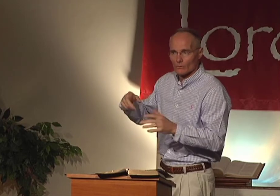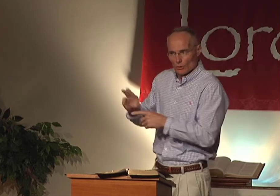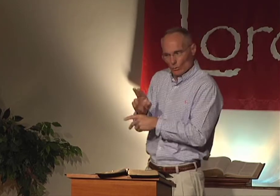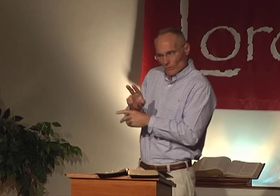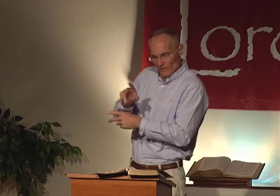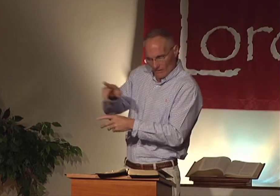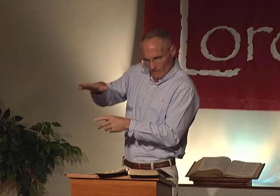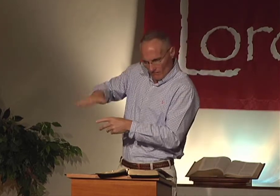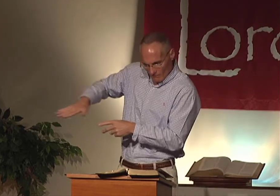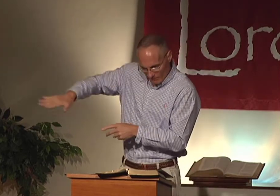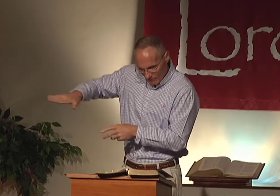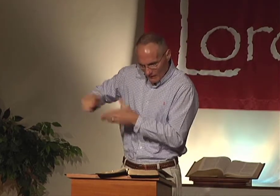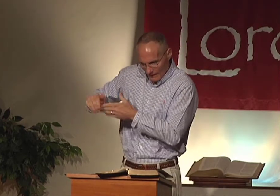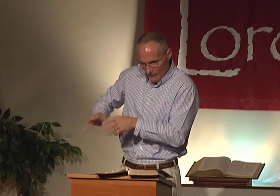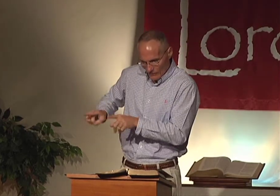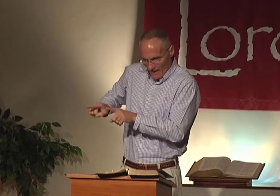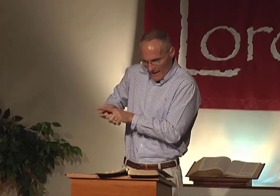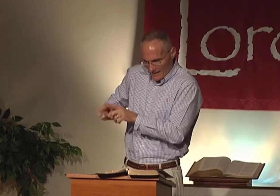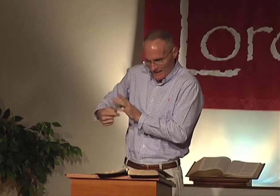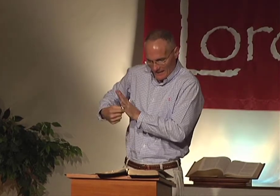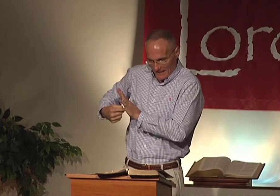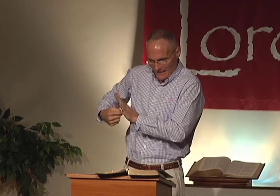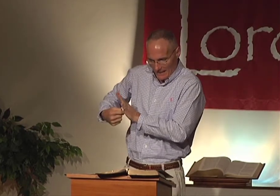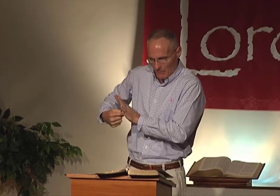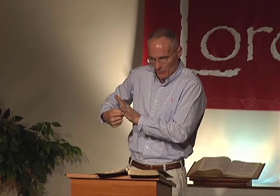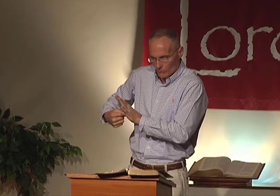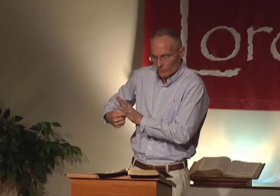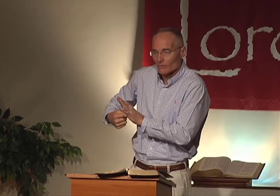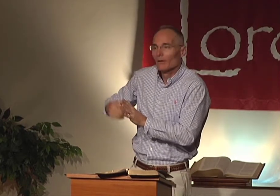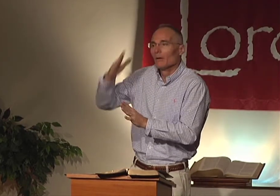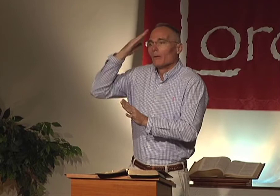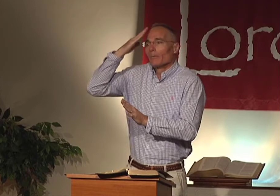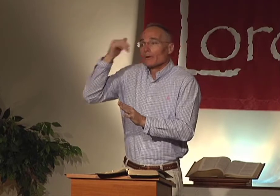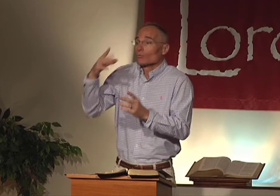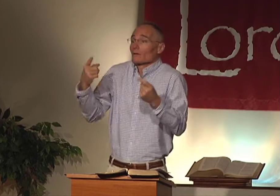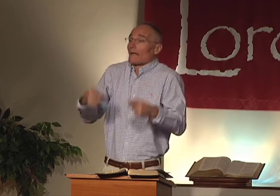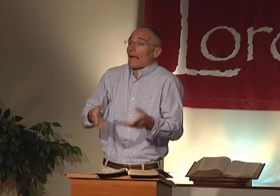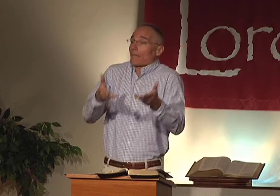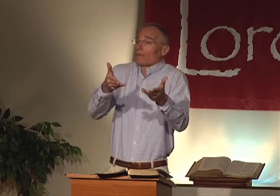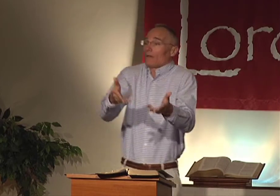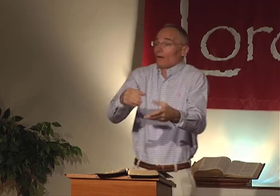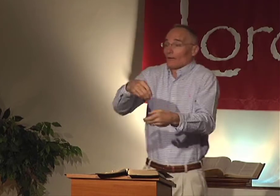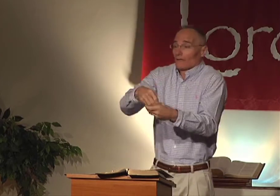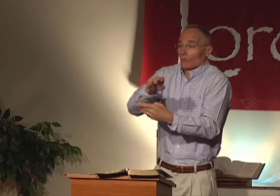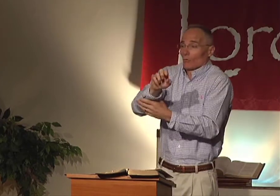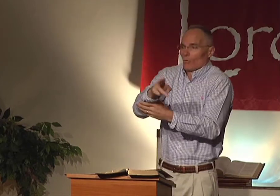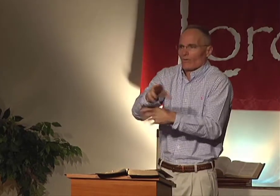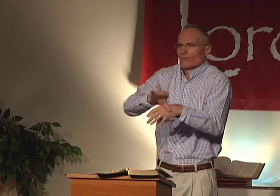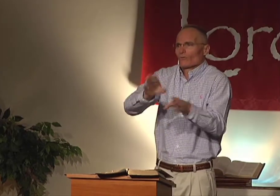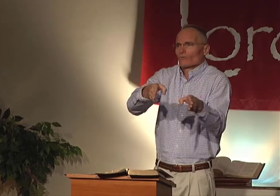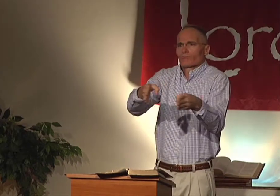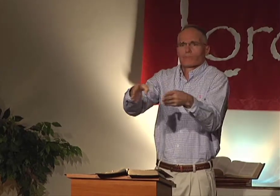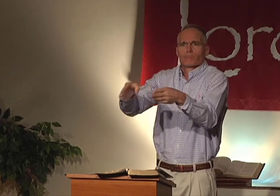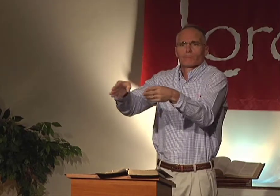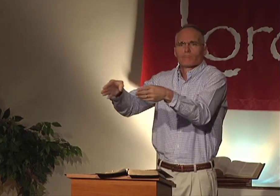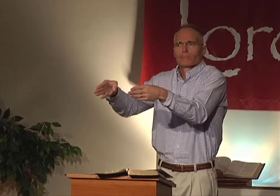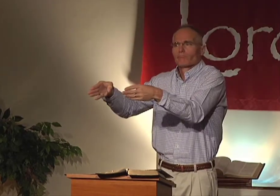6. He's using them as leaders, as examples. Because what's happening there in Corinth is